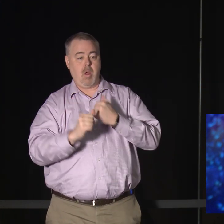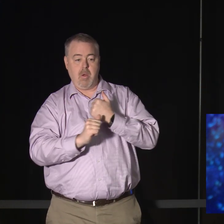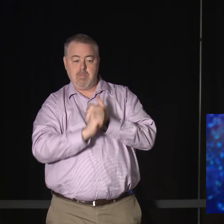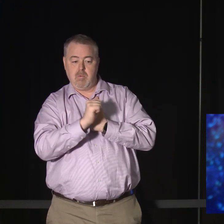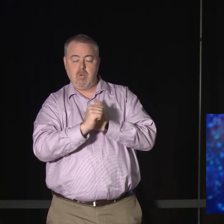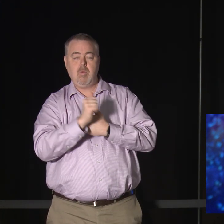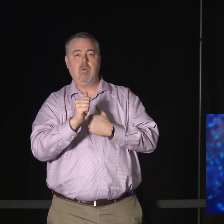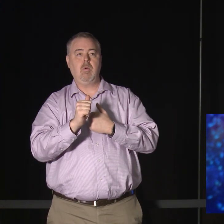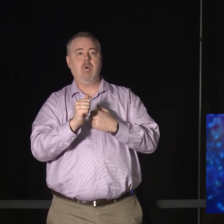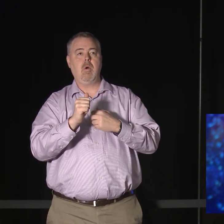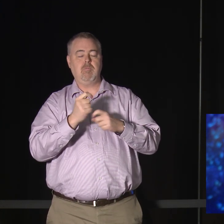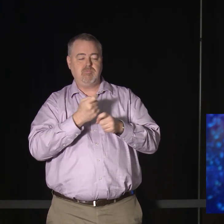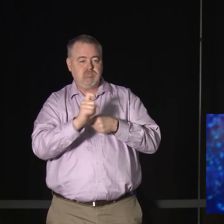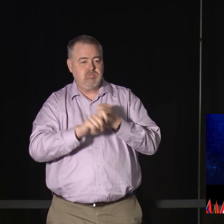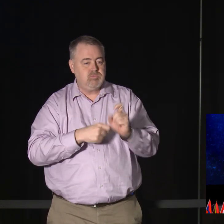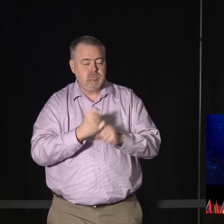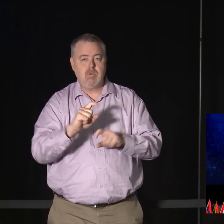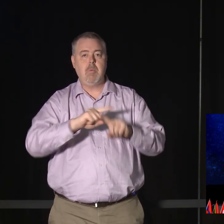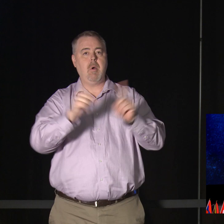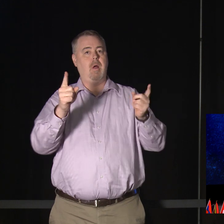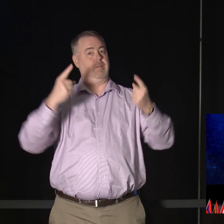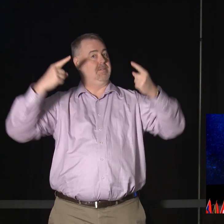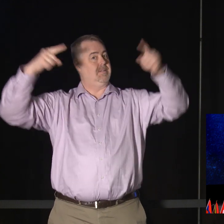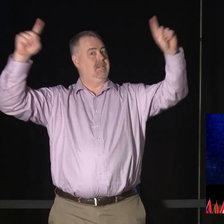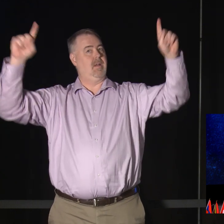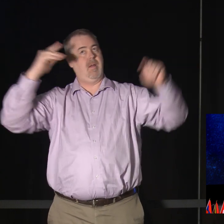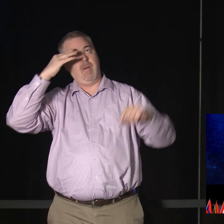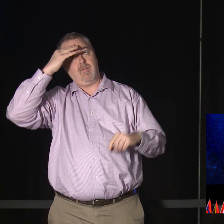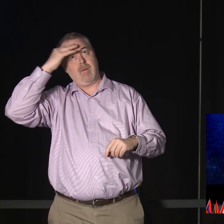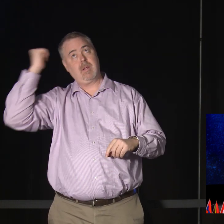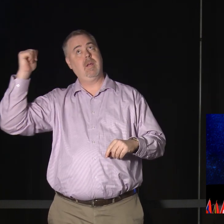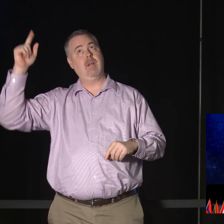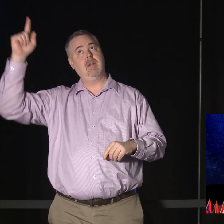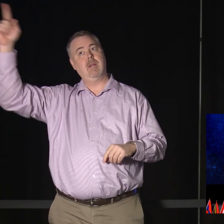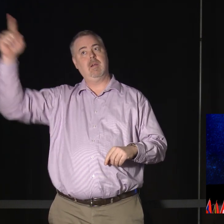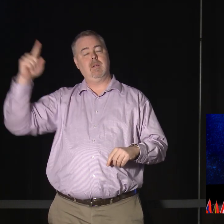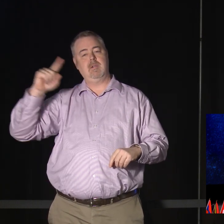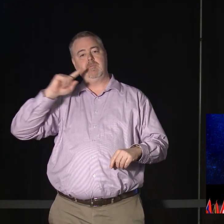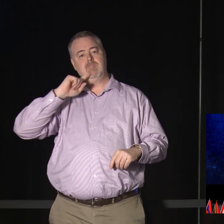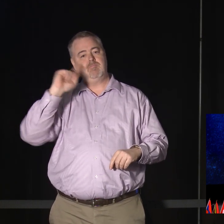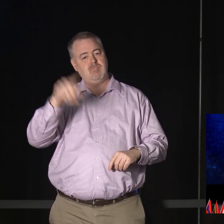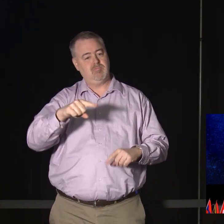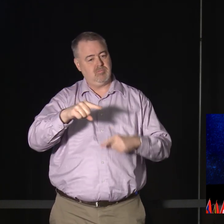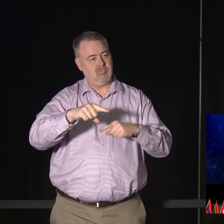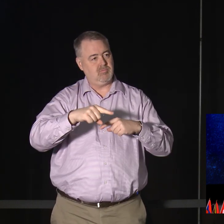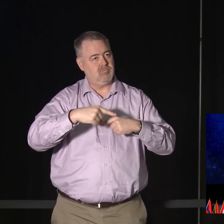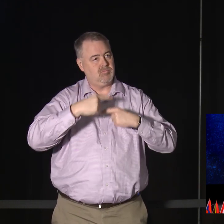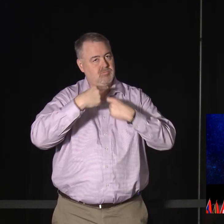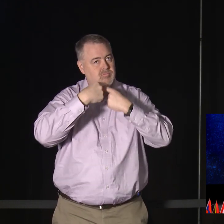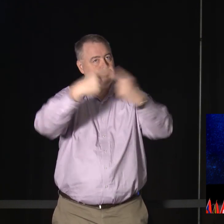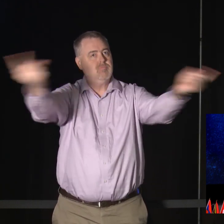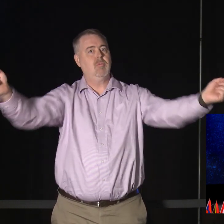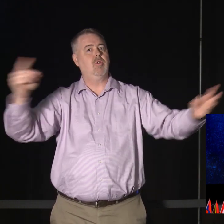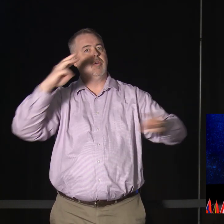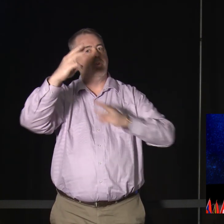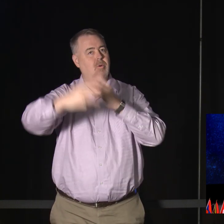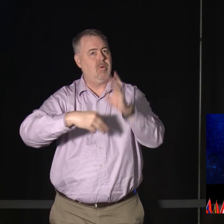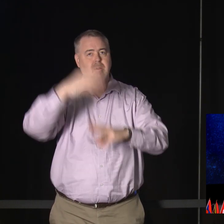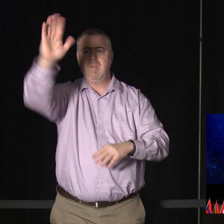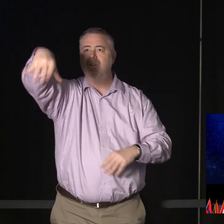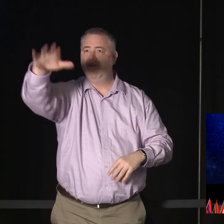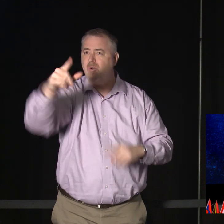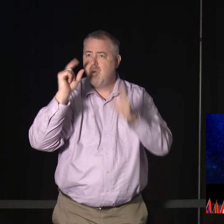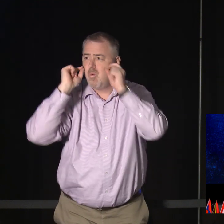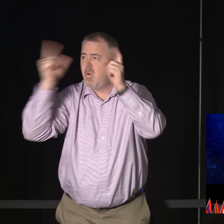success. Unmindful of the Savior's commission to go to all the world. Are you awake tonight?